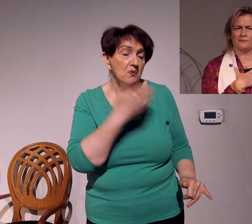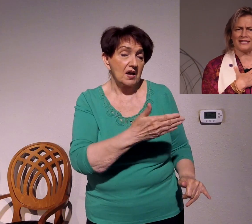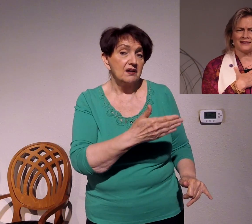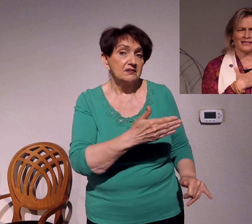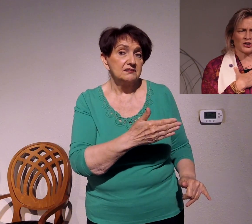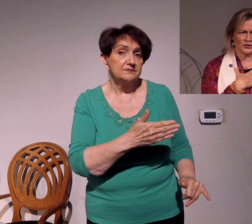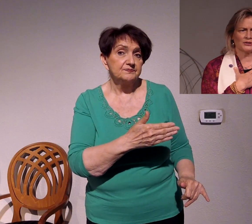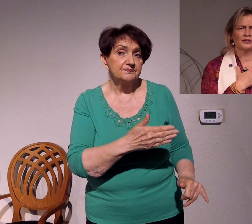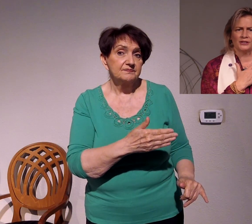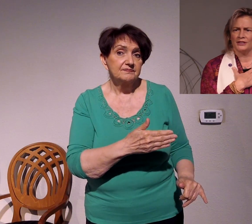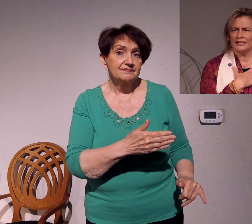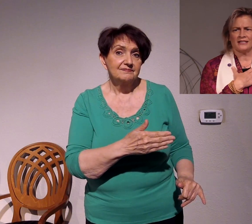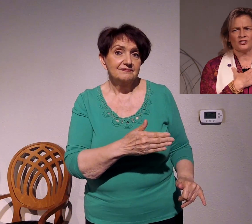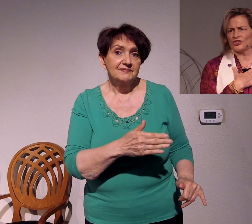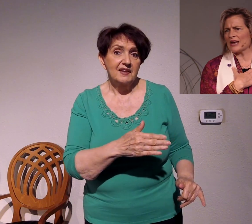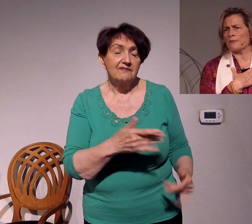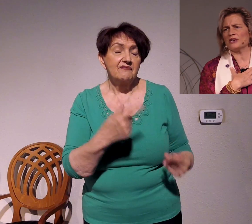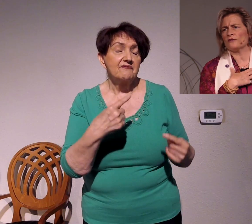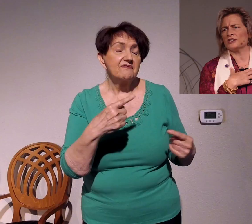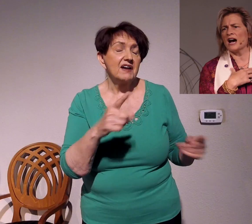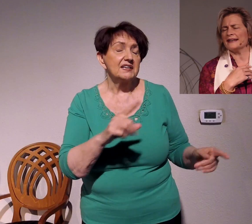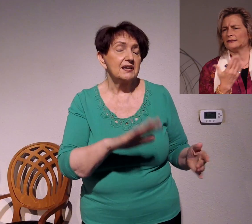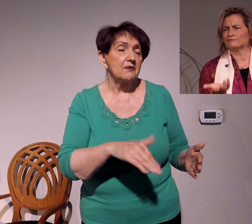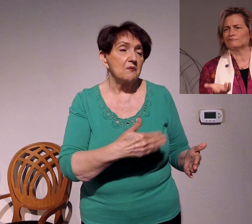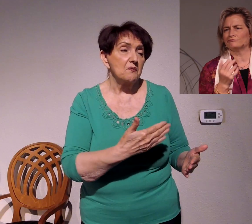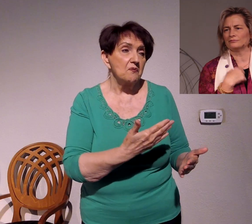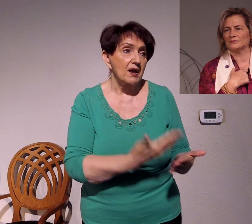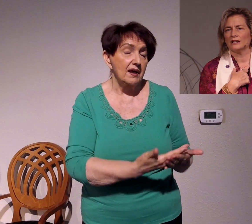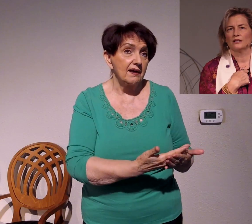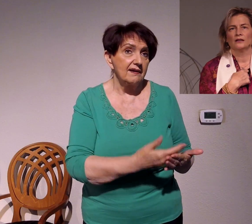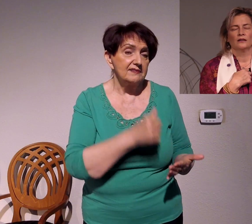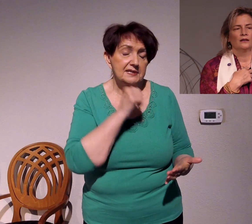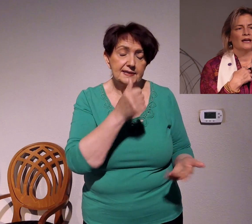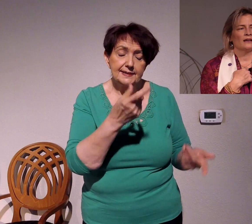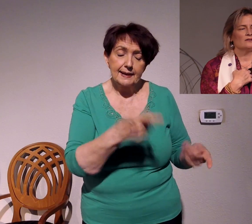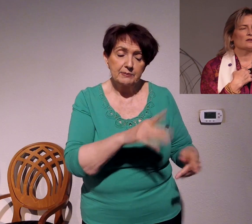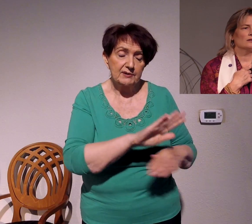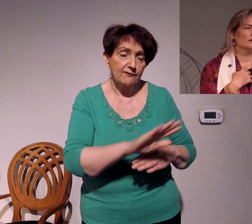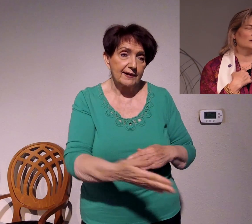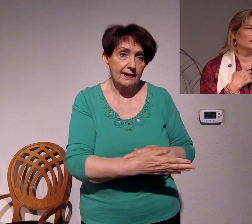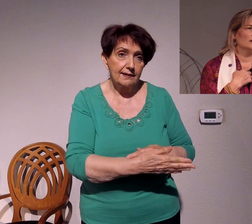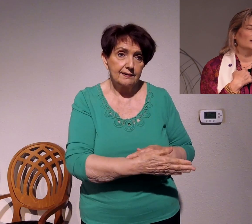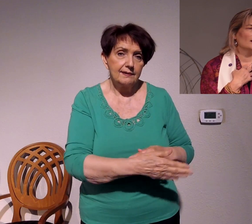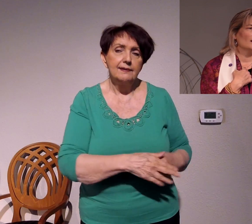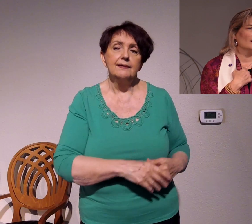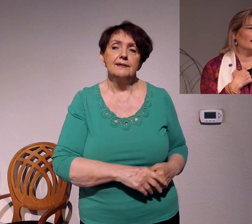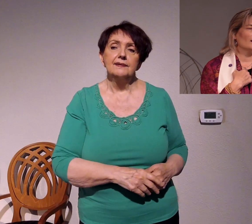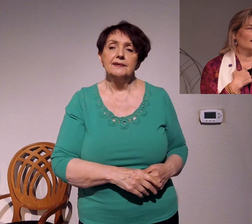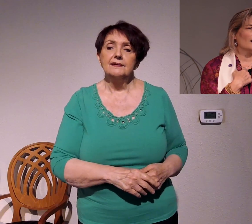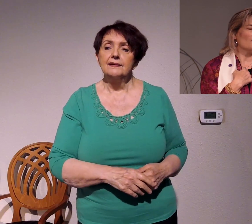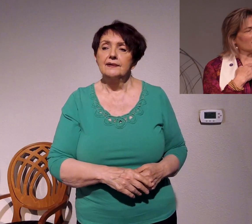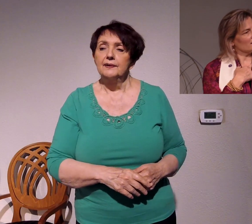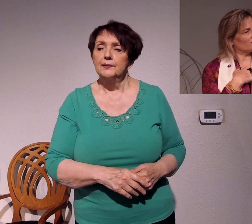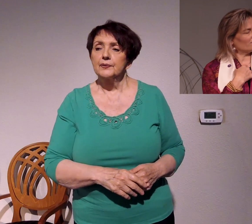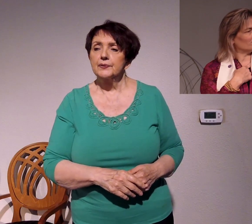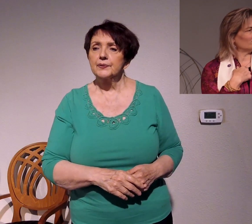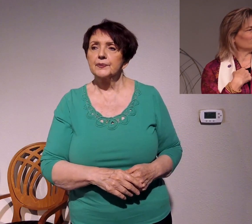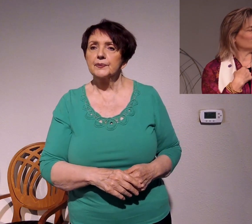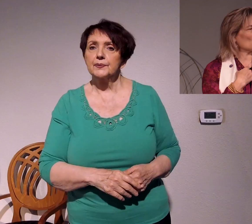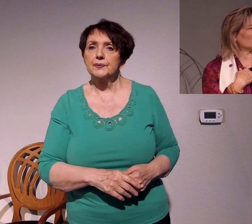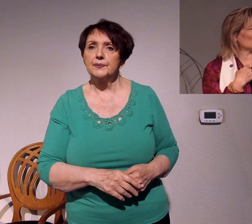some time to get there. It didn't just happen overnight. And I might